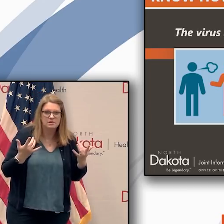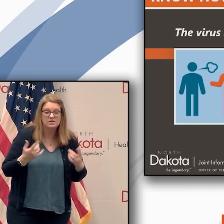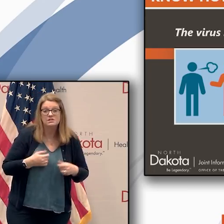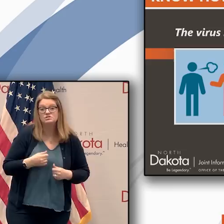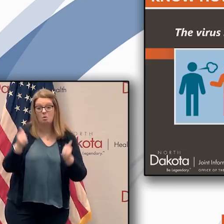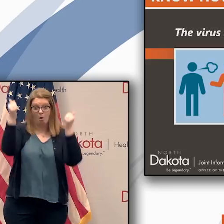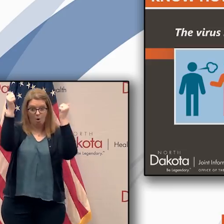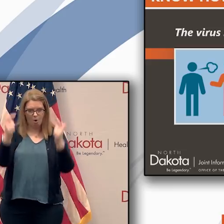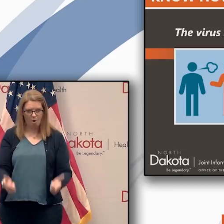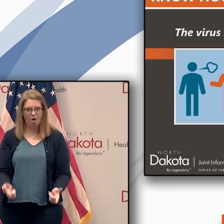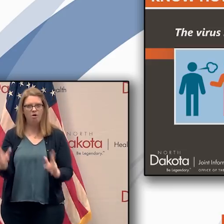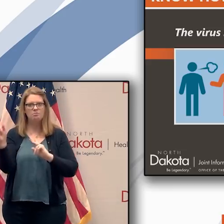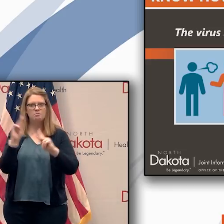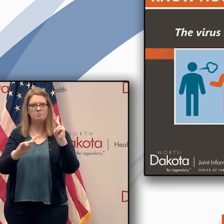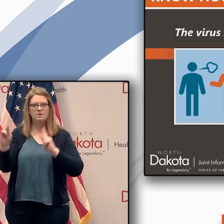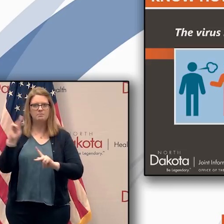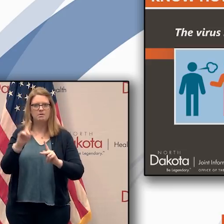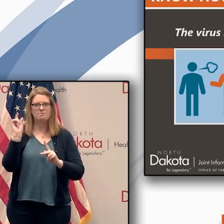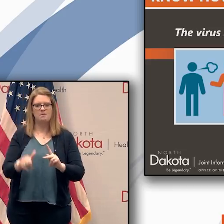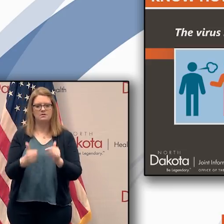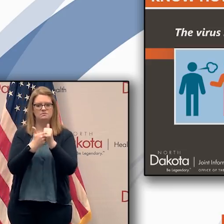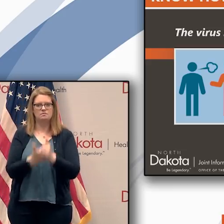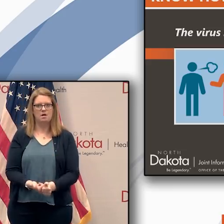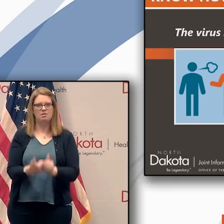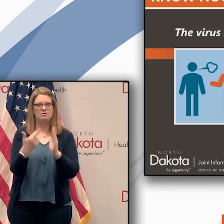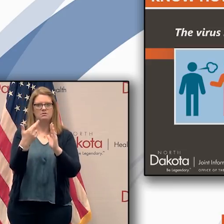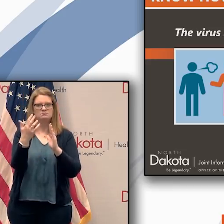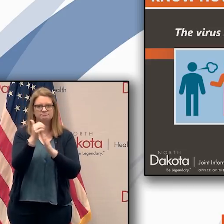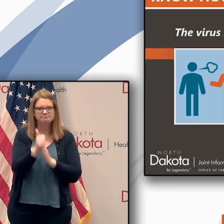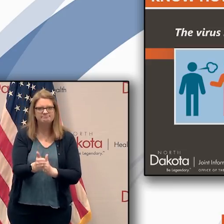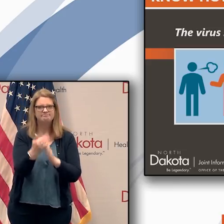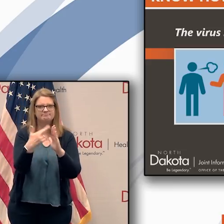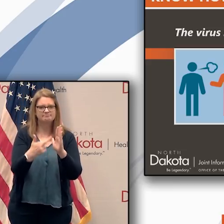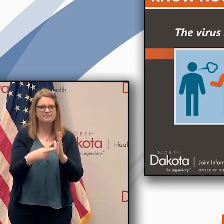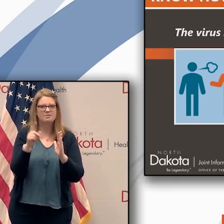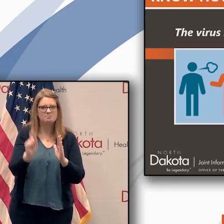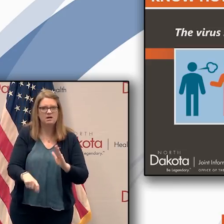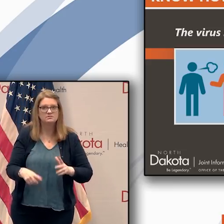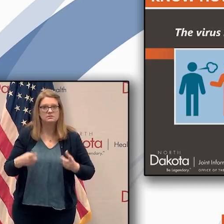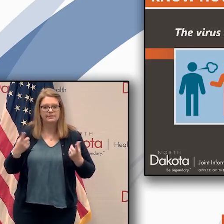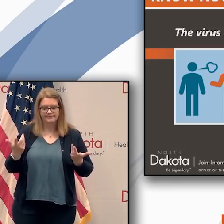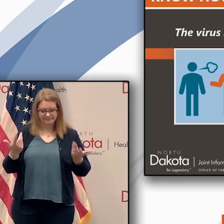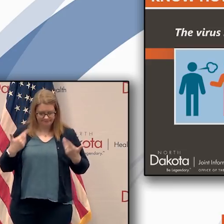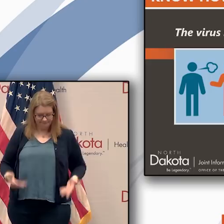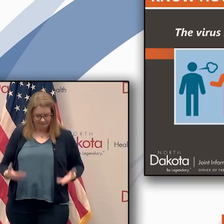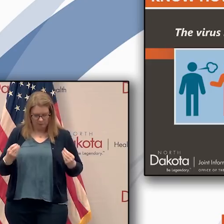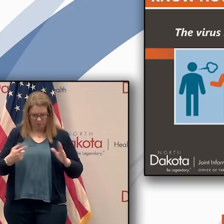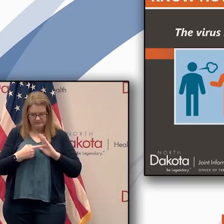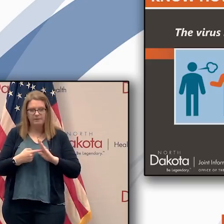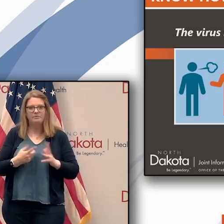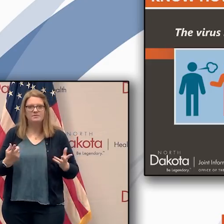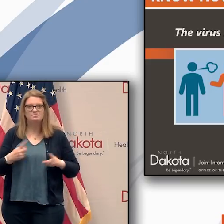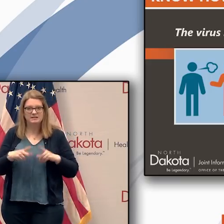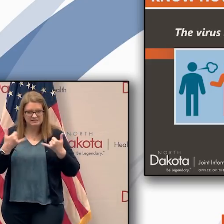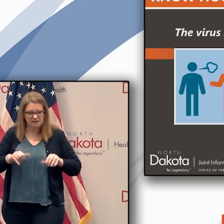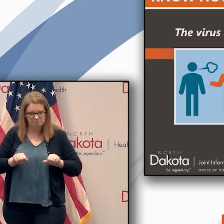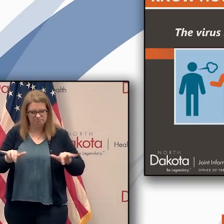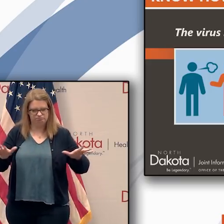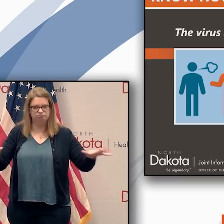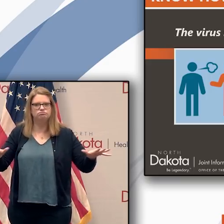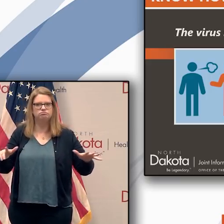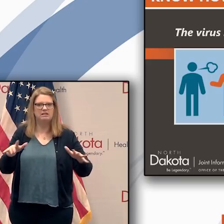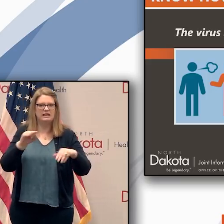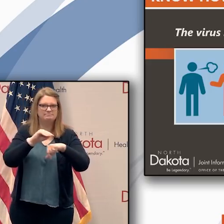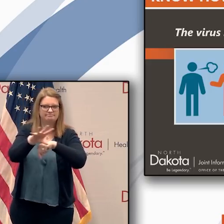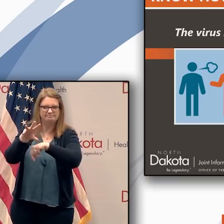practice this, because you could be unwittingly be a spreader of this disease without you even knowing it. And lastly, again, we've talked about that